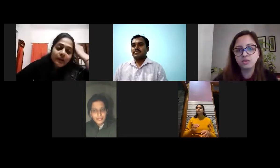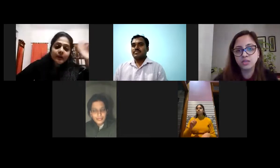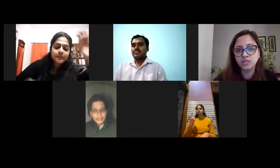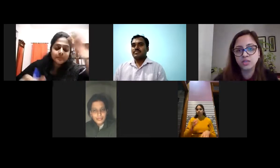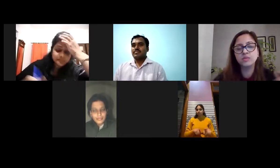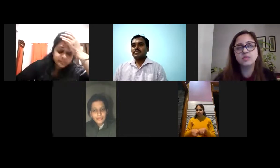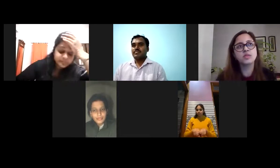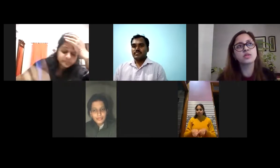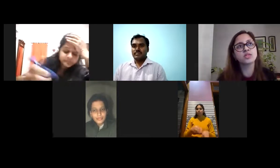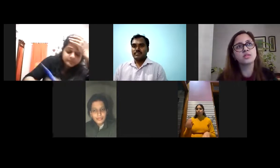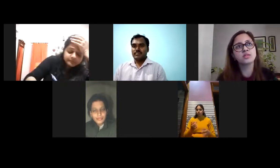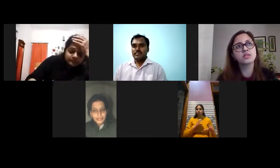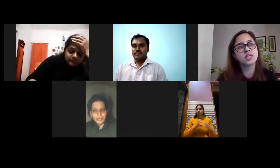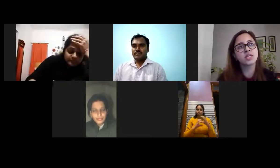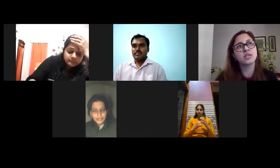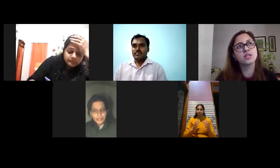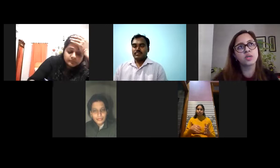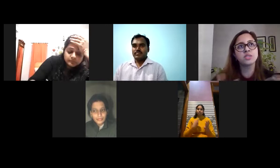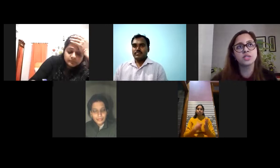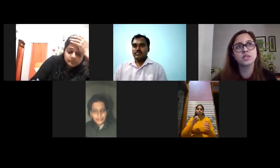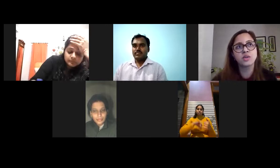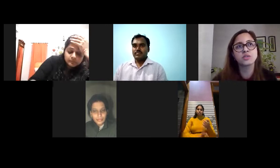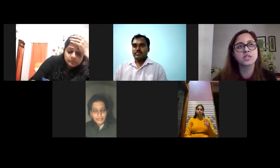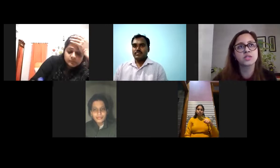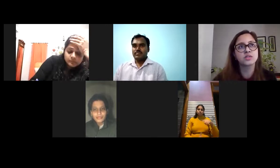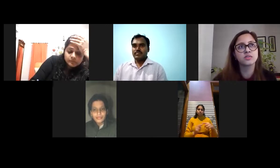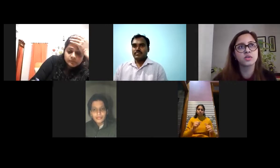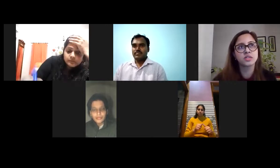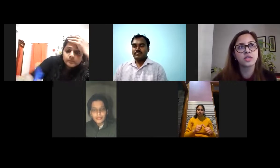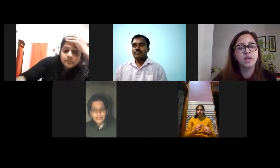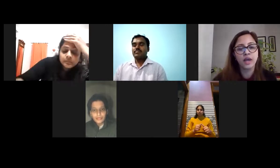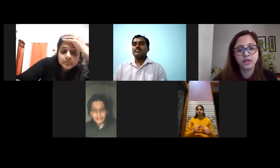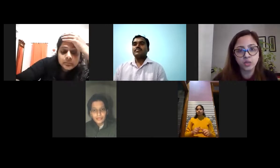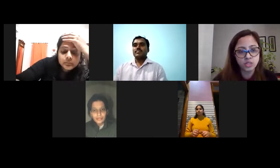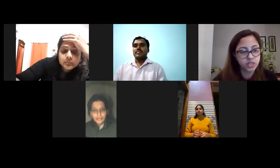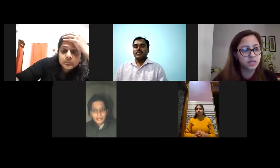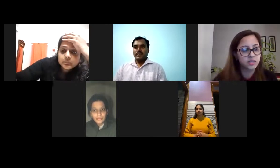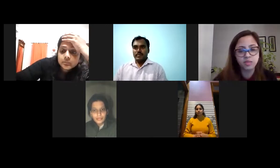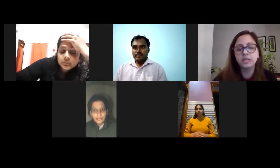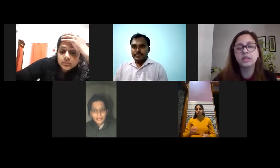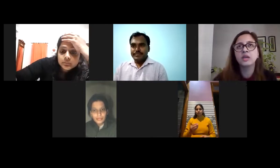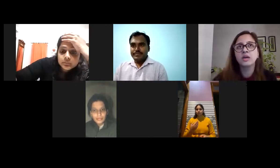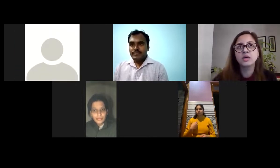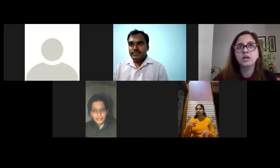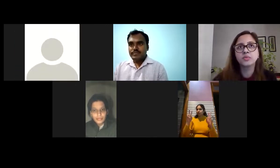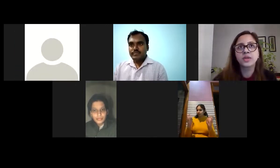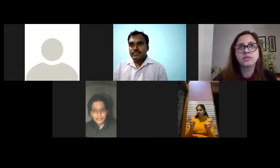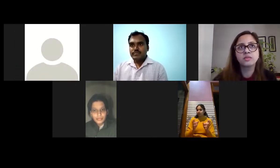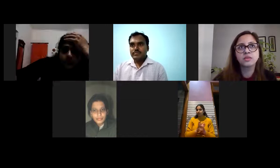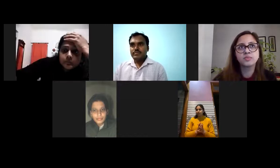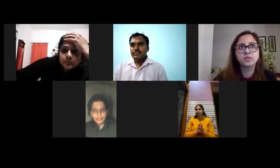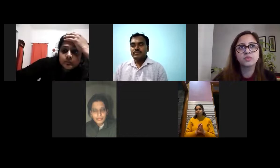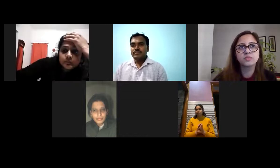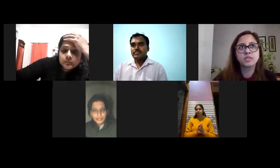several conversations between Rochester and Jane, and in one particular conversation, of course, I had quoted that at the beginning,